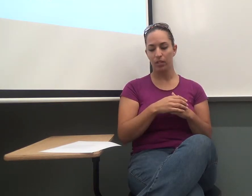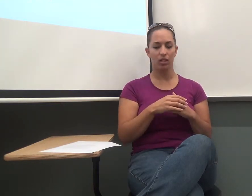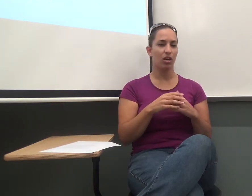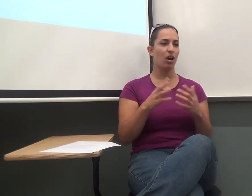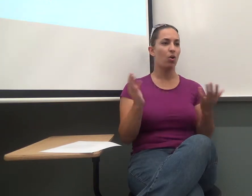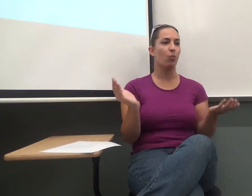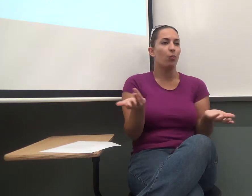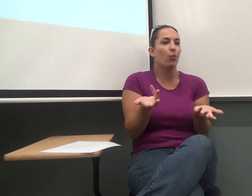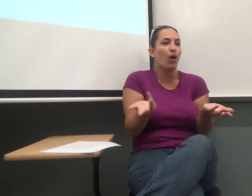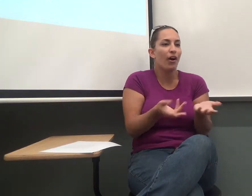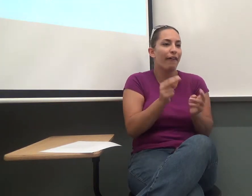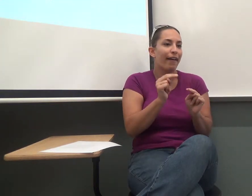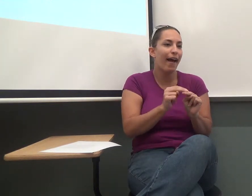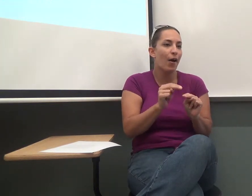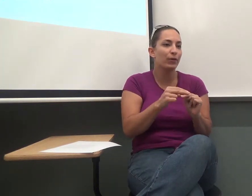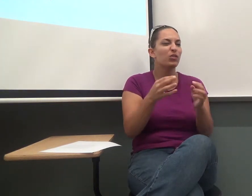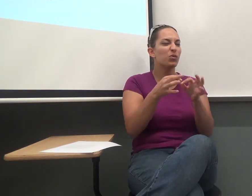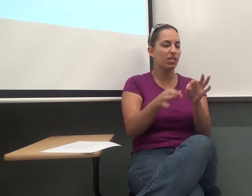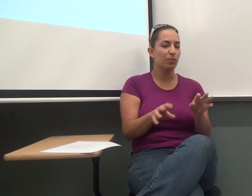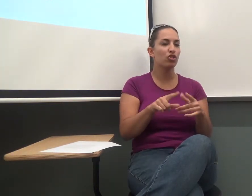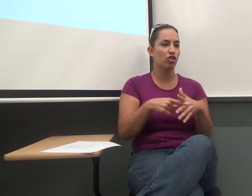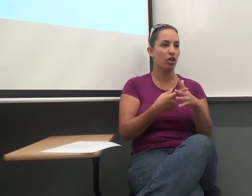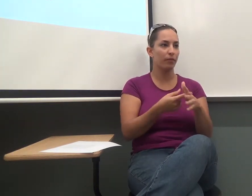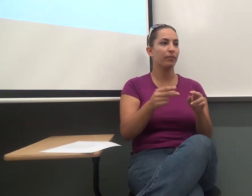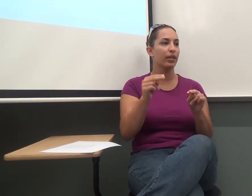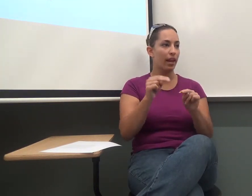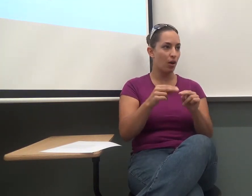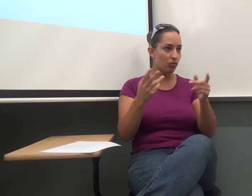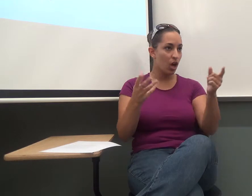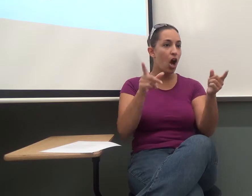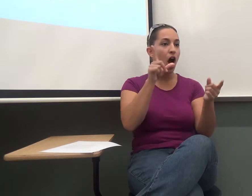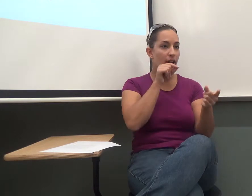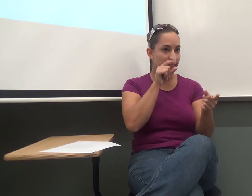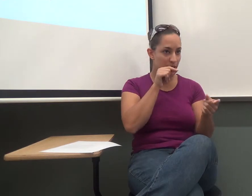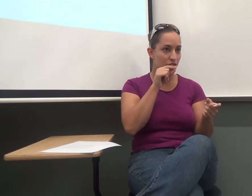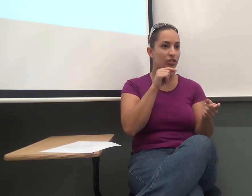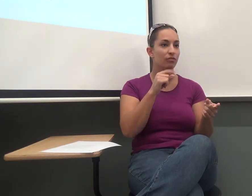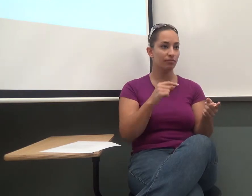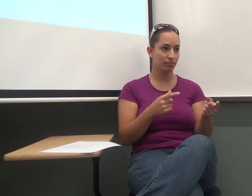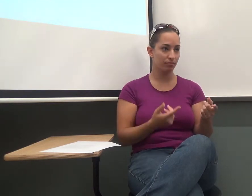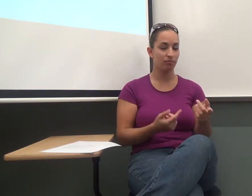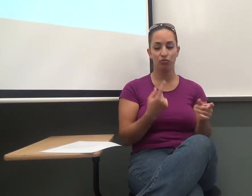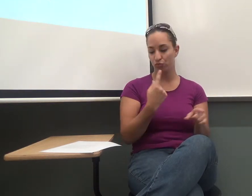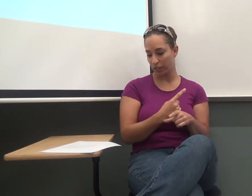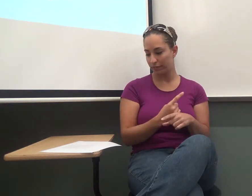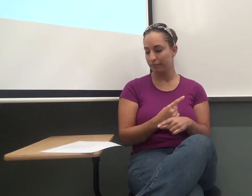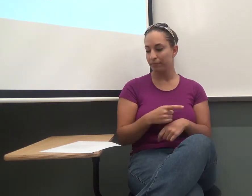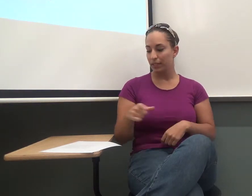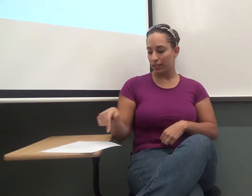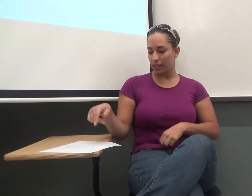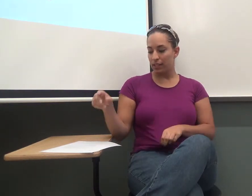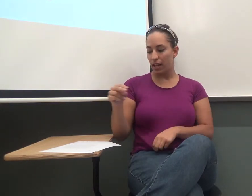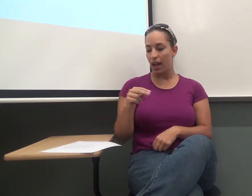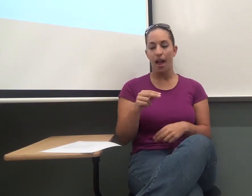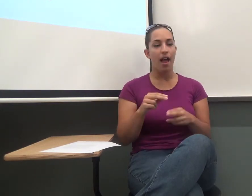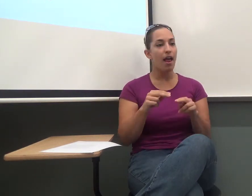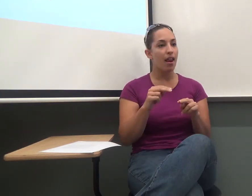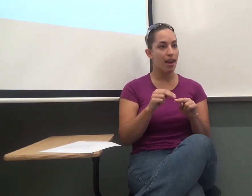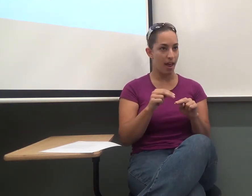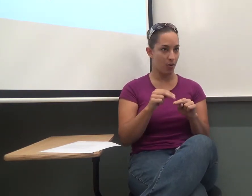nouns in this sentence? What are our nouns in this sentence? Cockatiel. Cockatiels. Cockatiel is a noun. Okay, cockatiel's a noun. Saul,